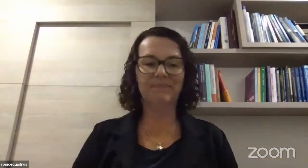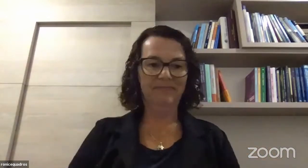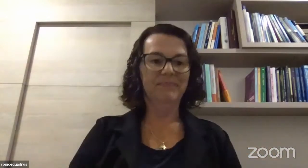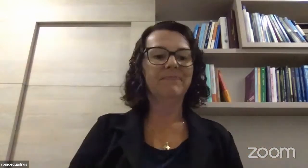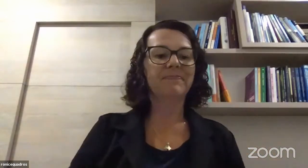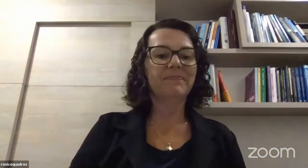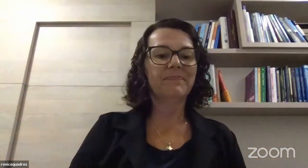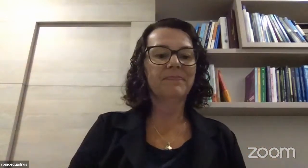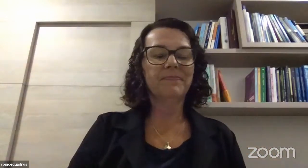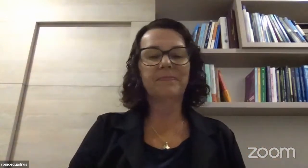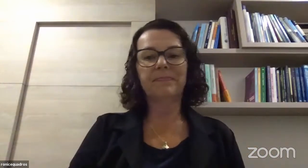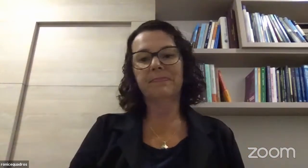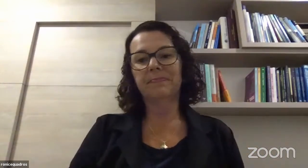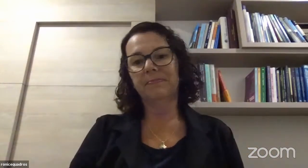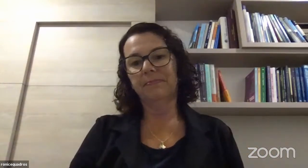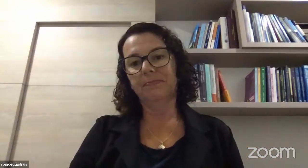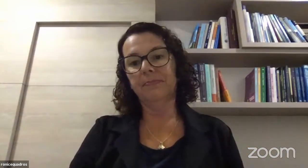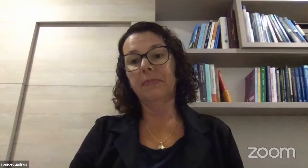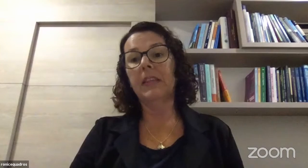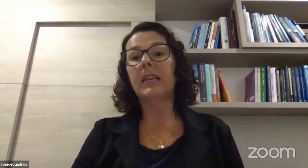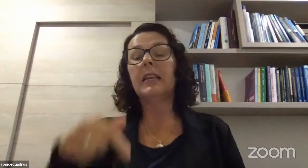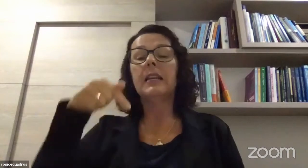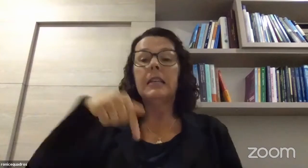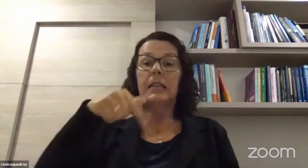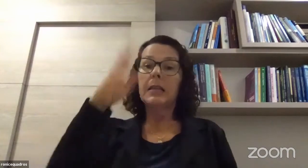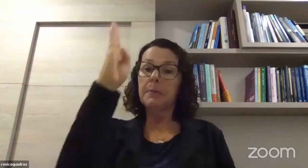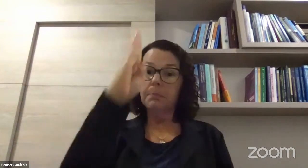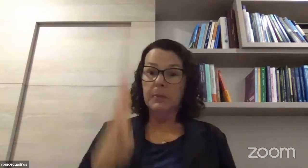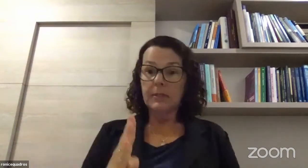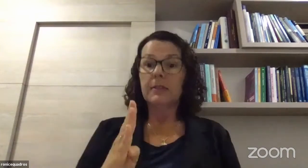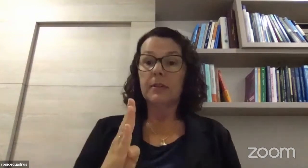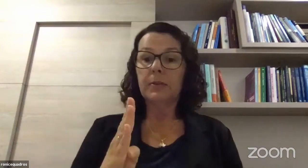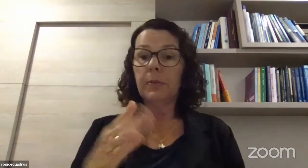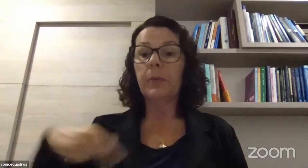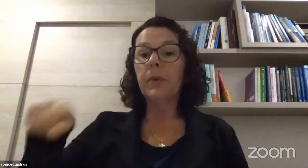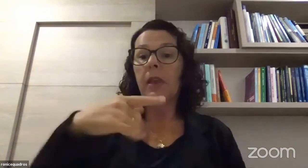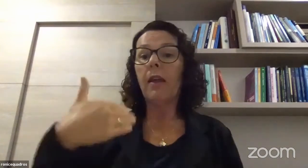discussion. It's also their right.